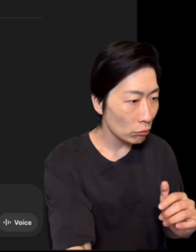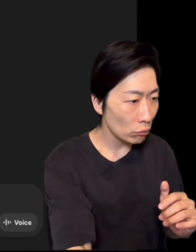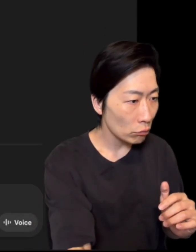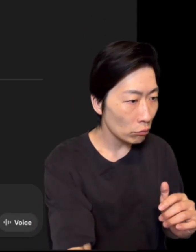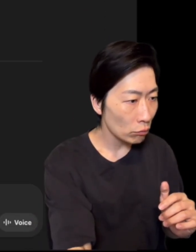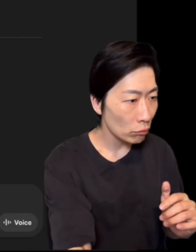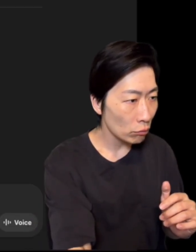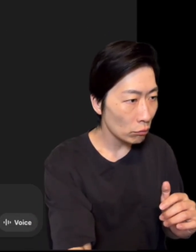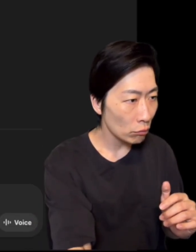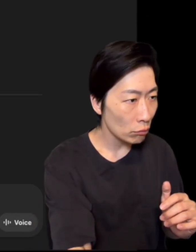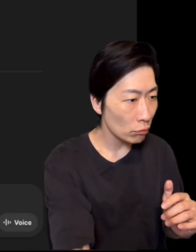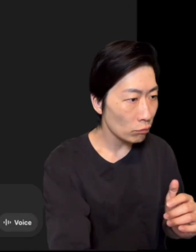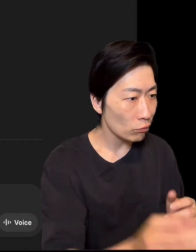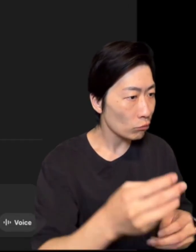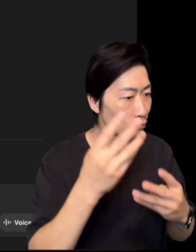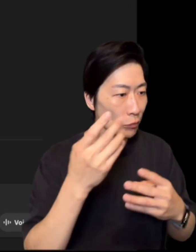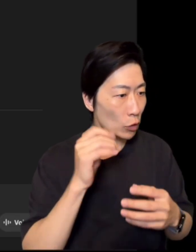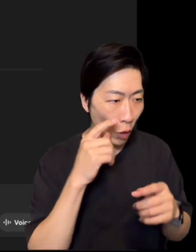Language.